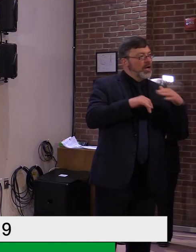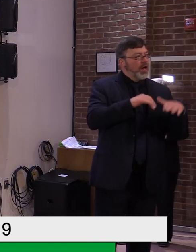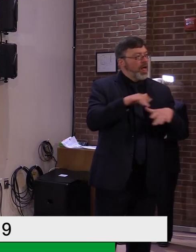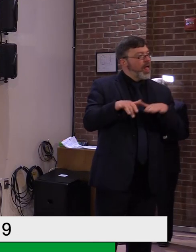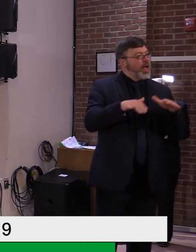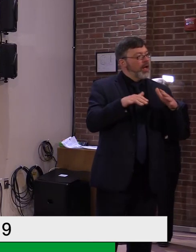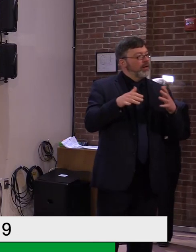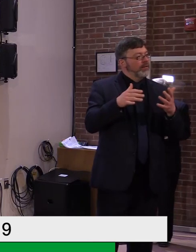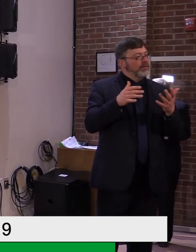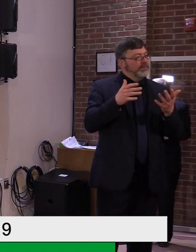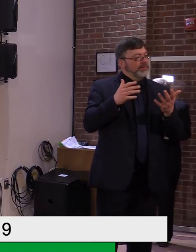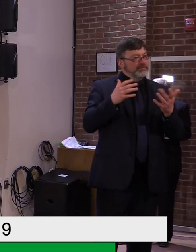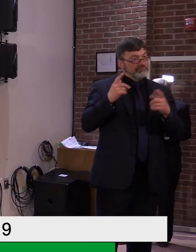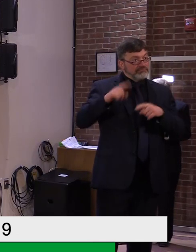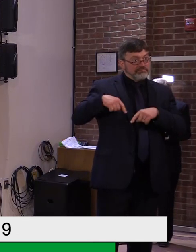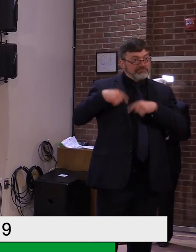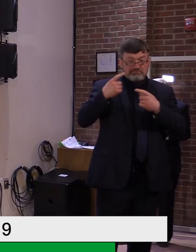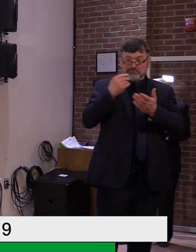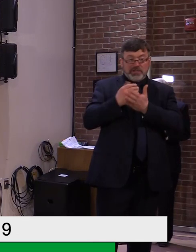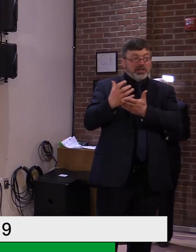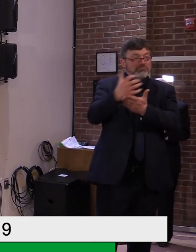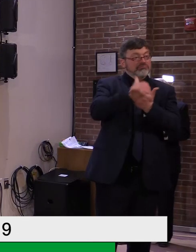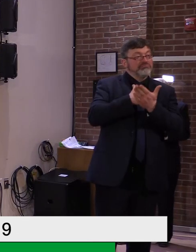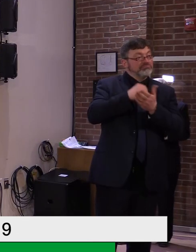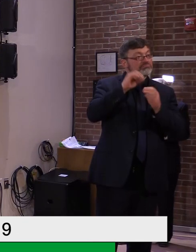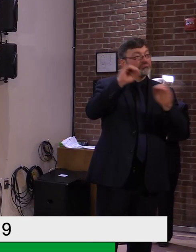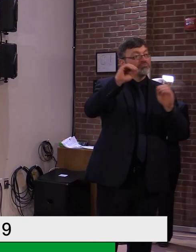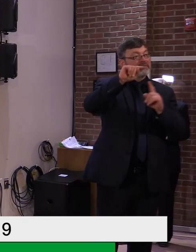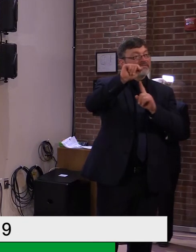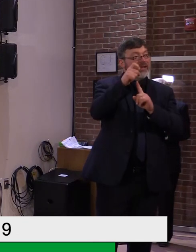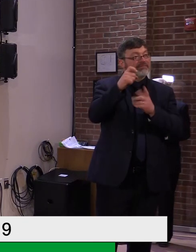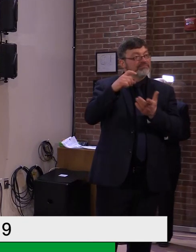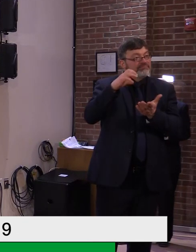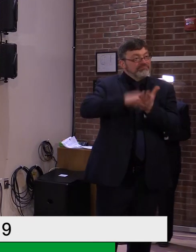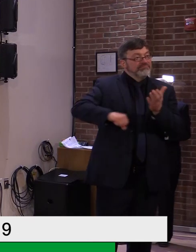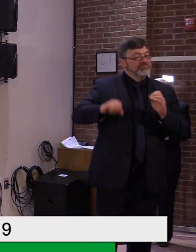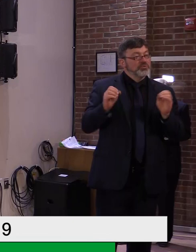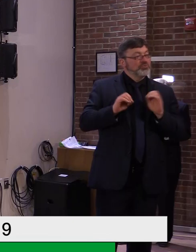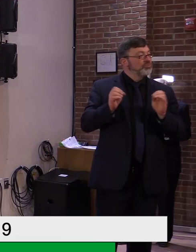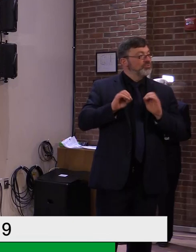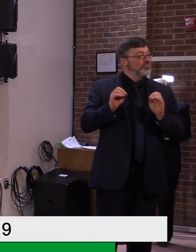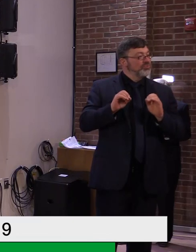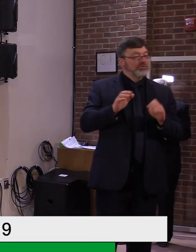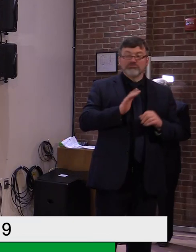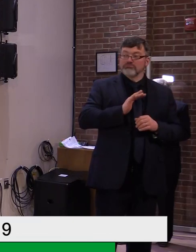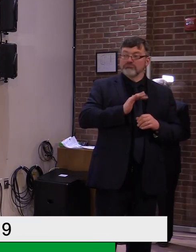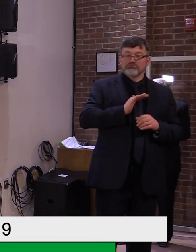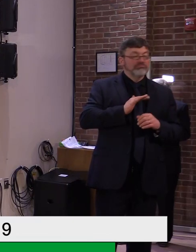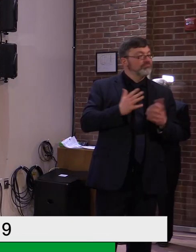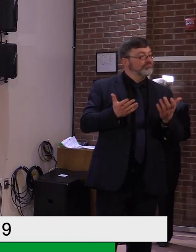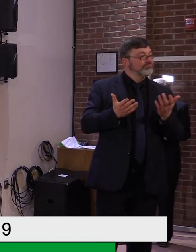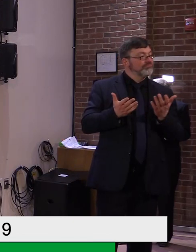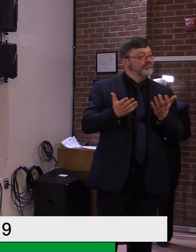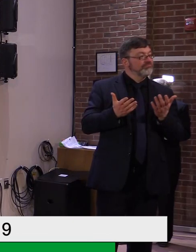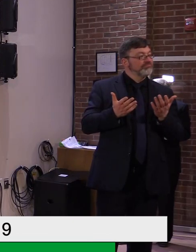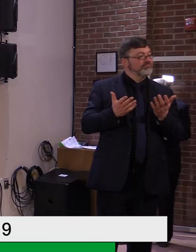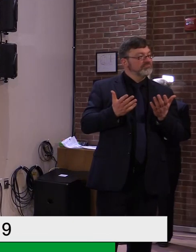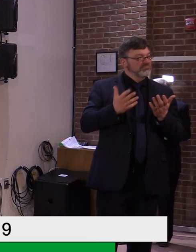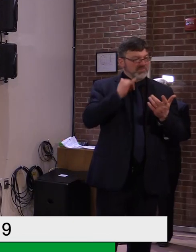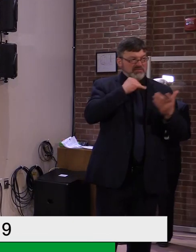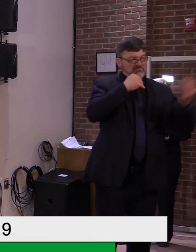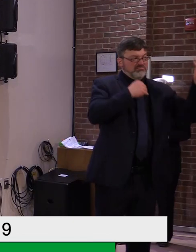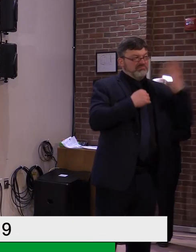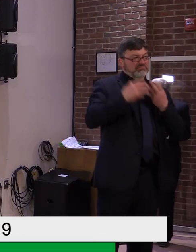and maybe some other state benefits. And this is not to deny anybody that's worthy, but it's the people that